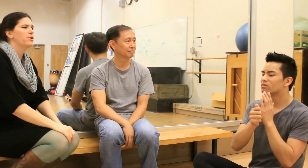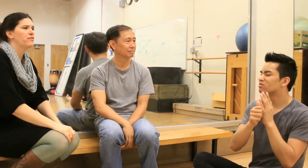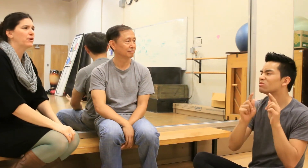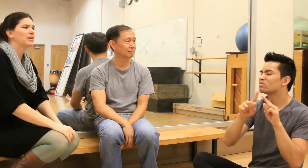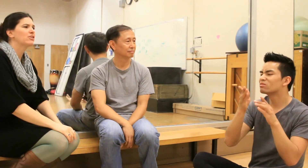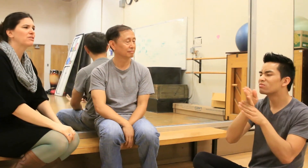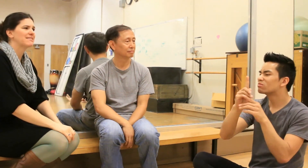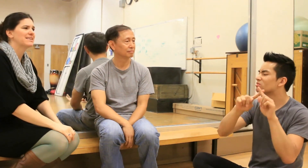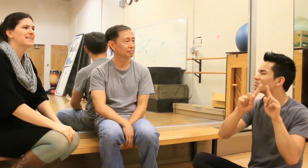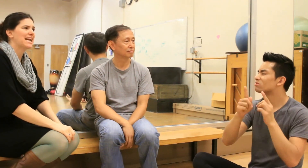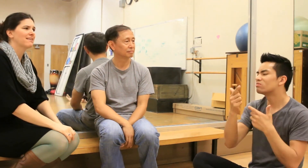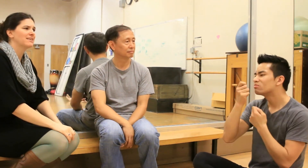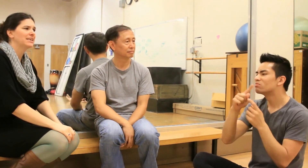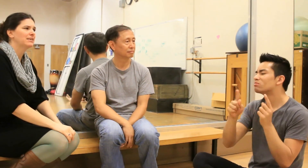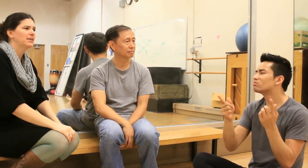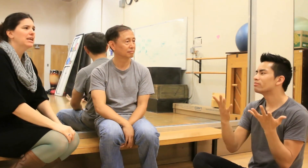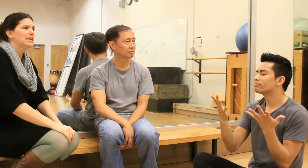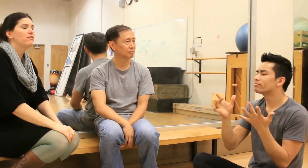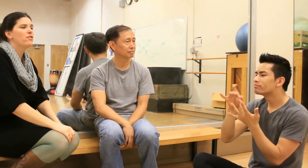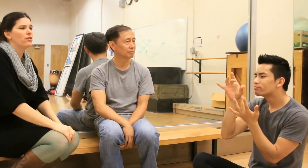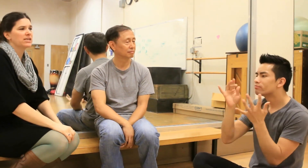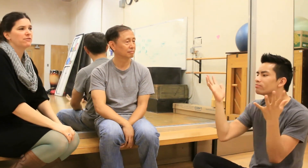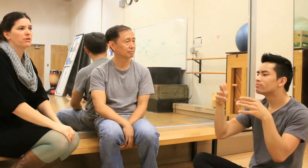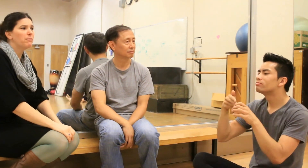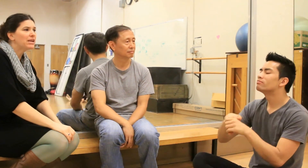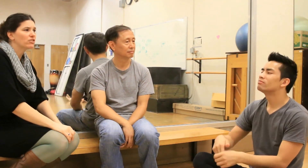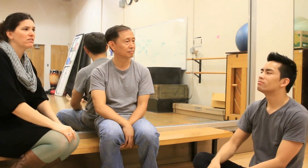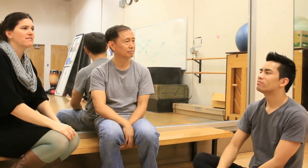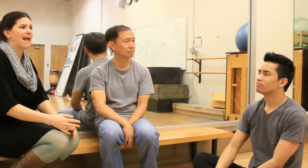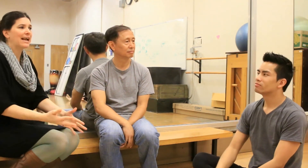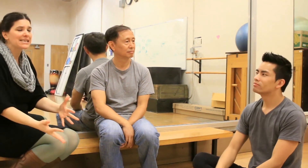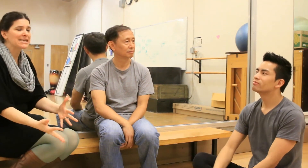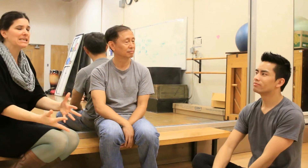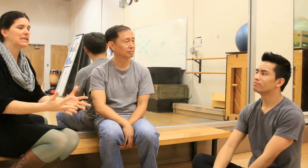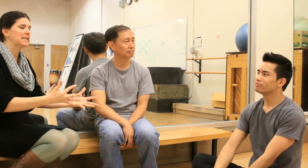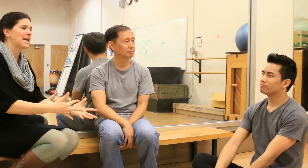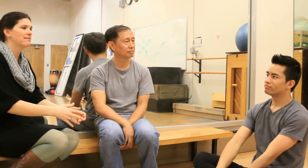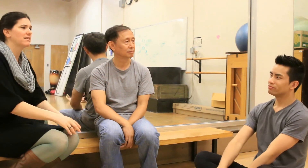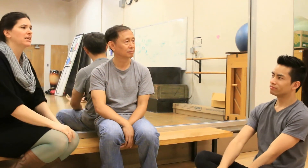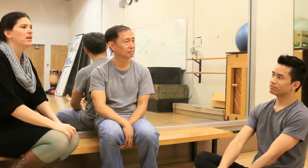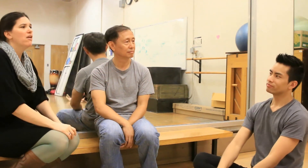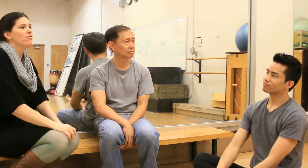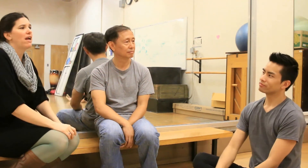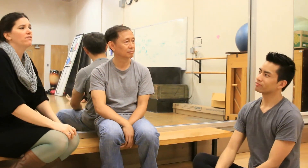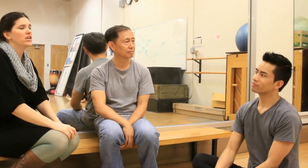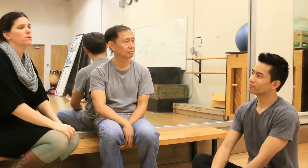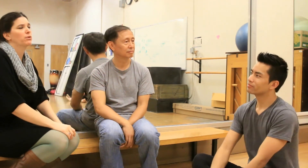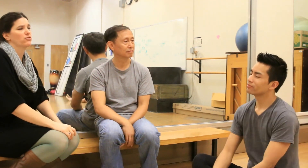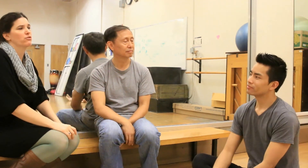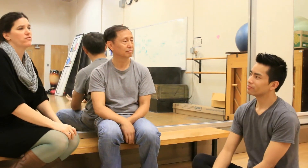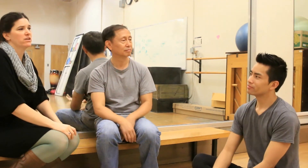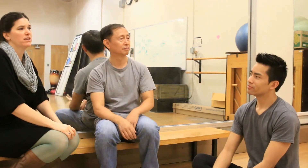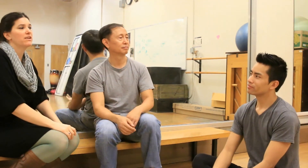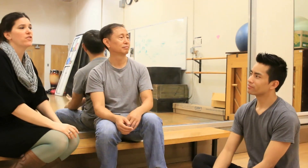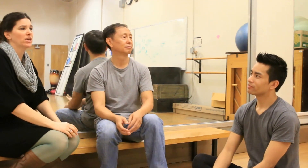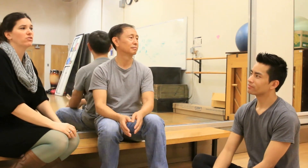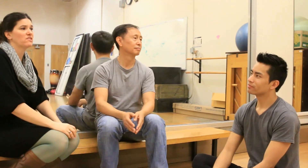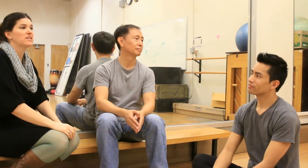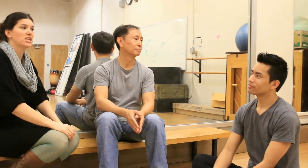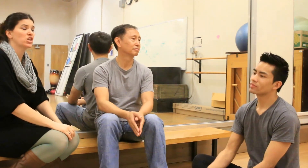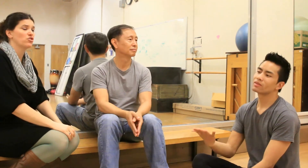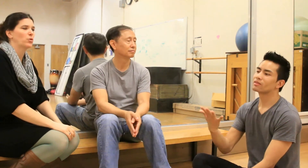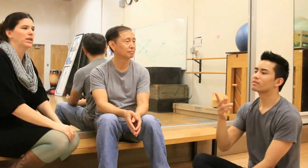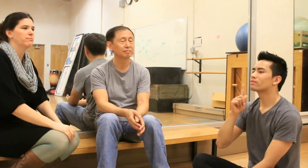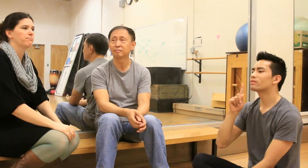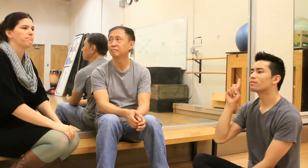Let them know if they were interested in dancing, even though they're different majors, acting and dancing, that they should persevere, and if they're